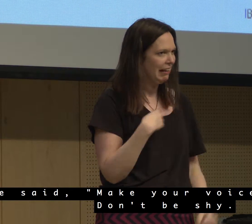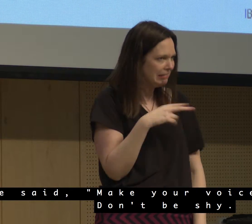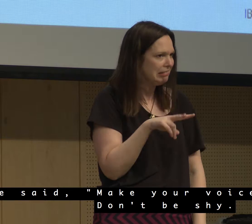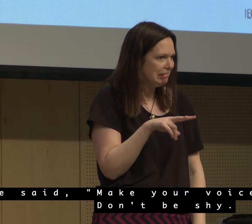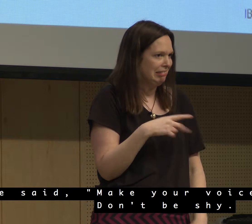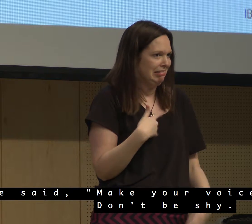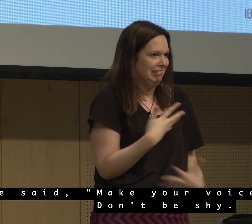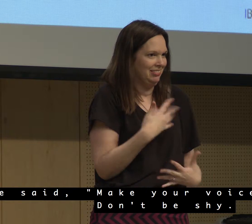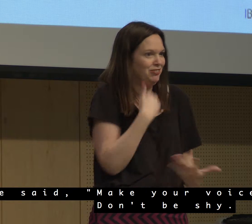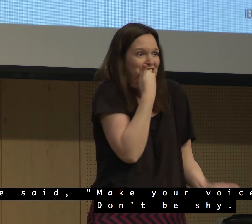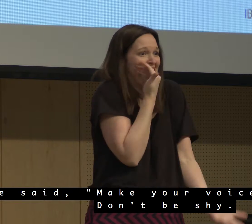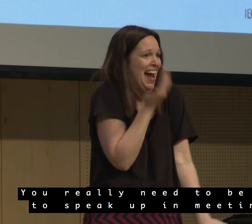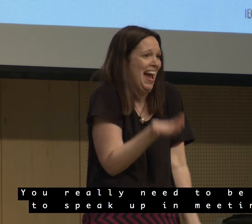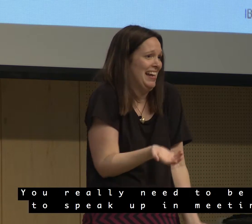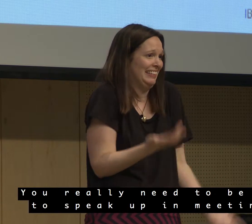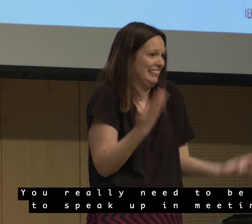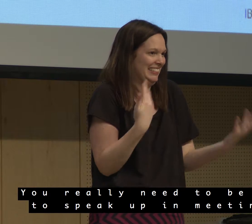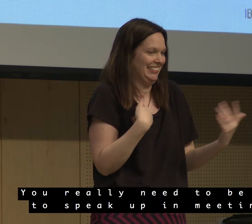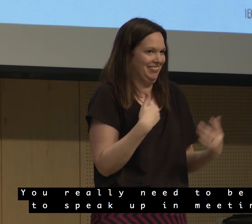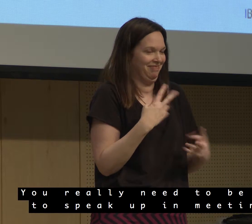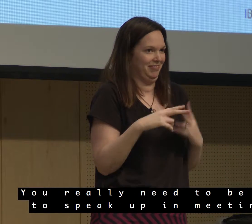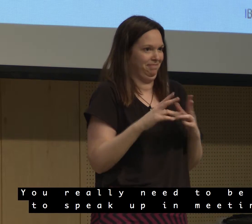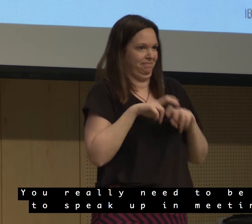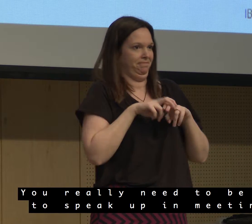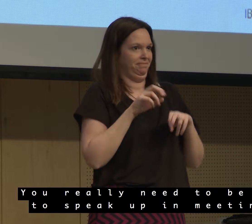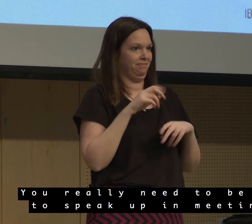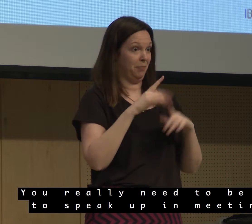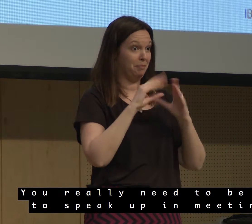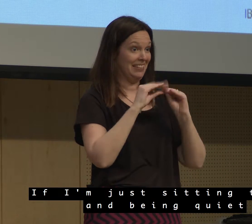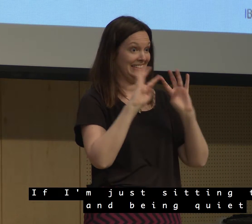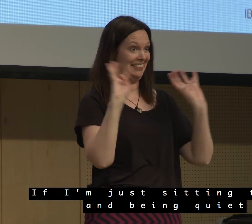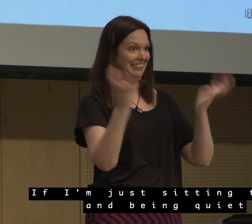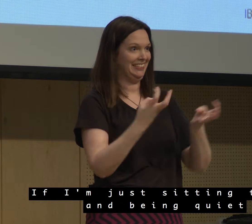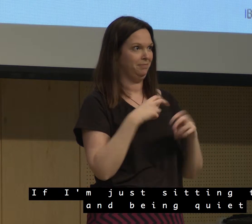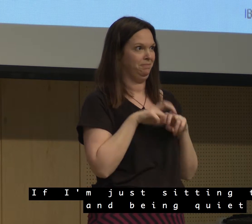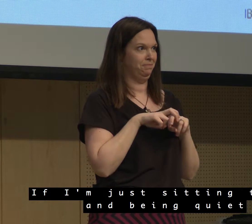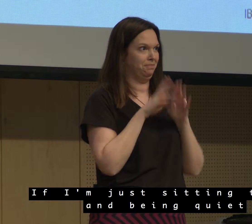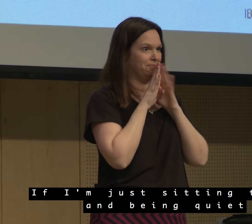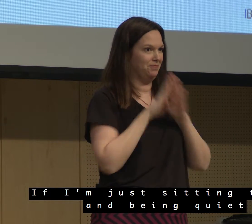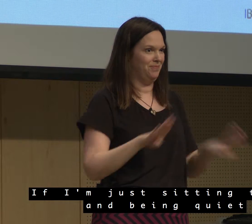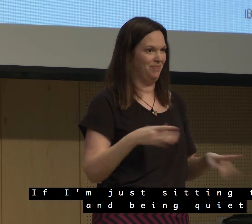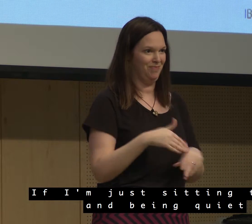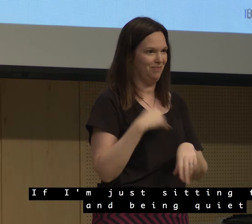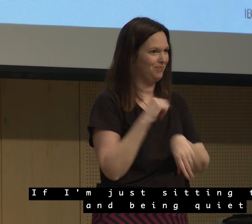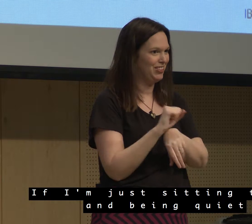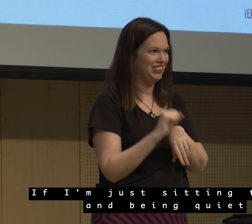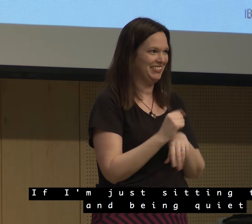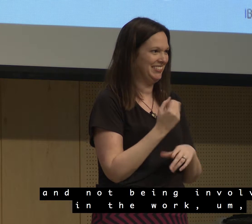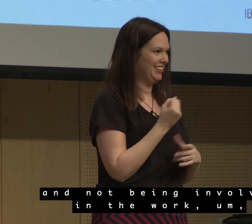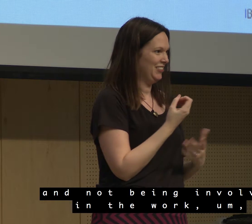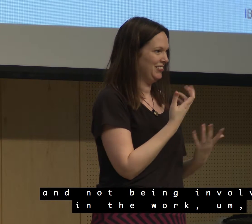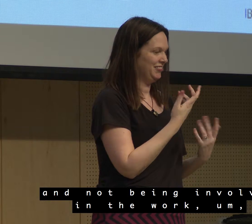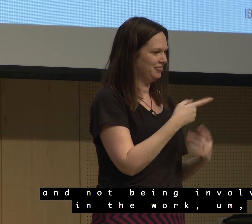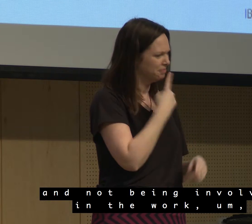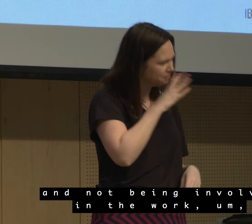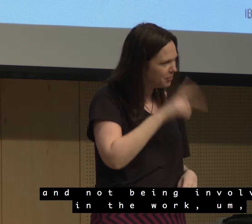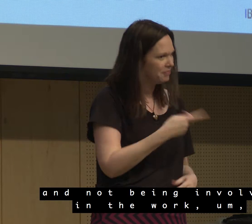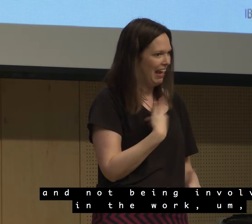make your voice heard. Don't be shy. You really need to be able to speak up in meetings. If I'm just sitting there and being quiet and not being involved